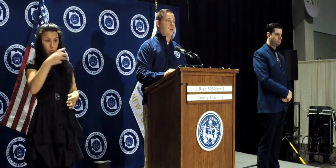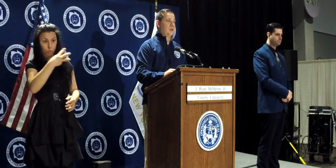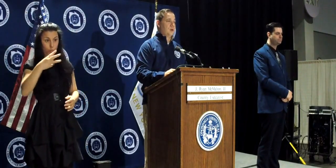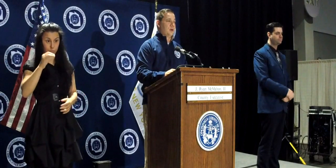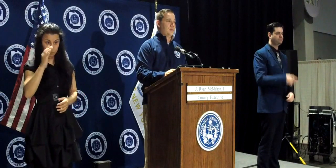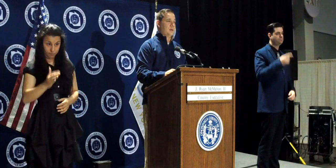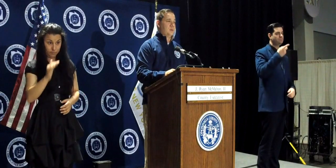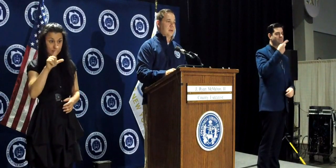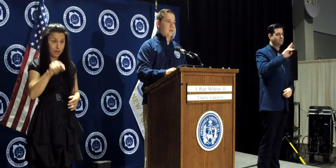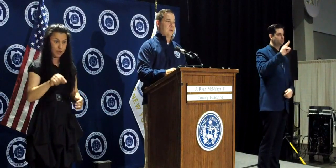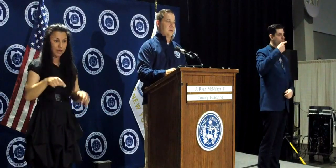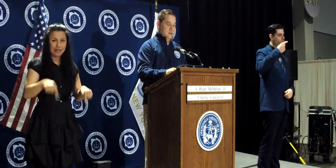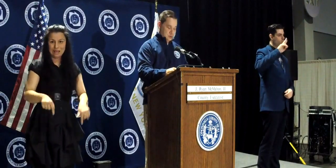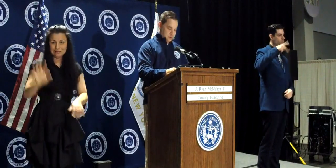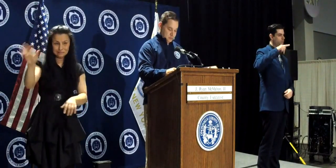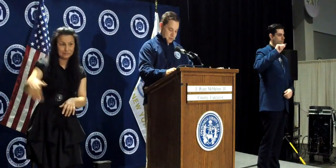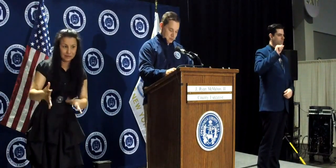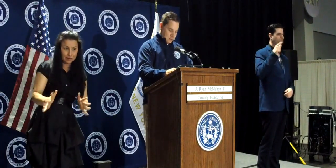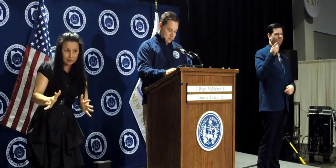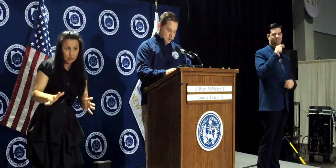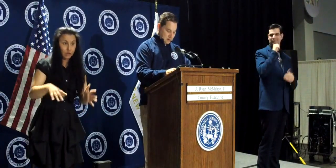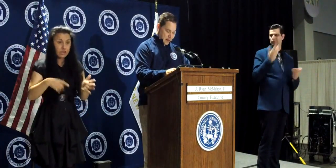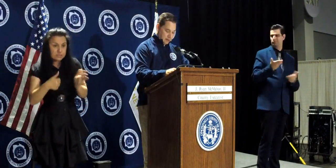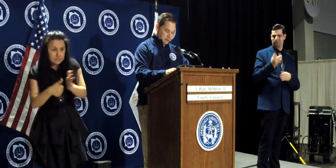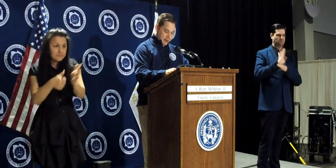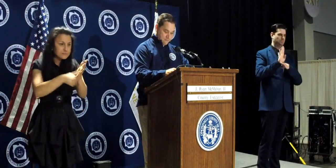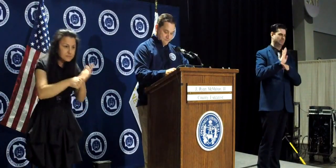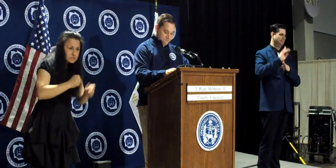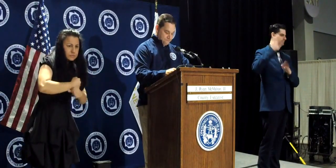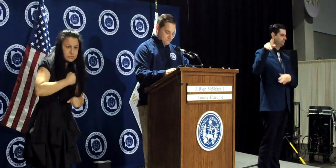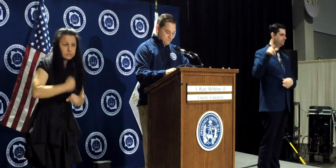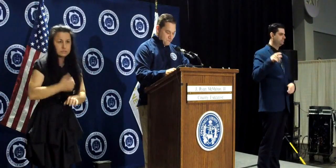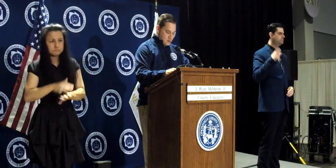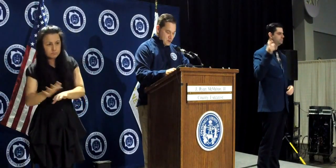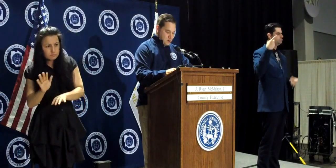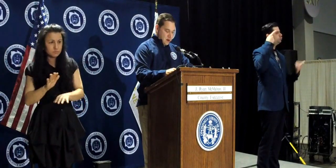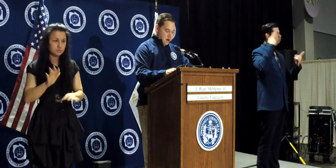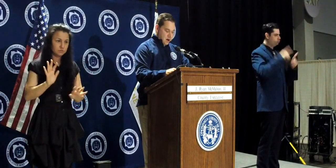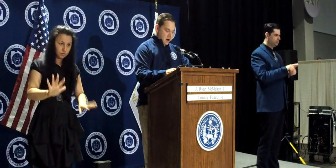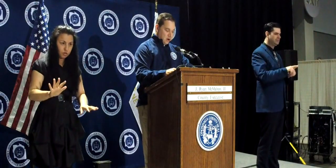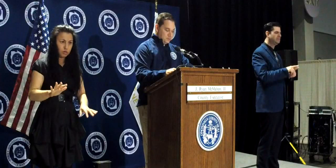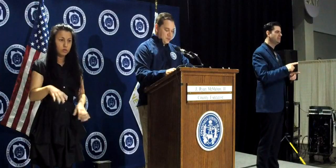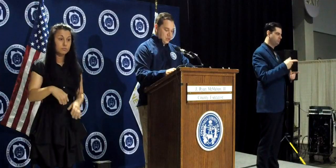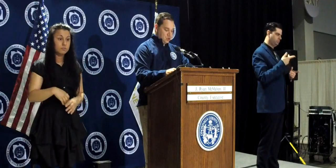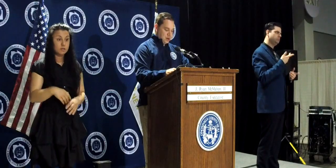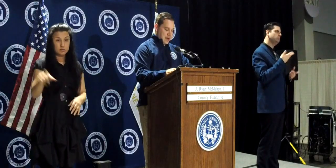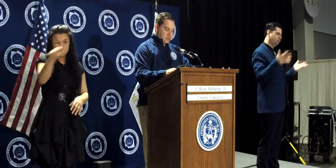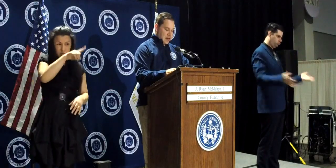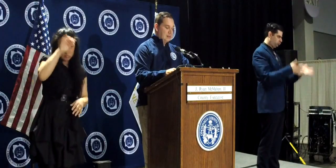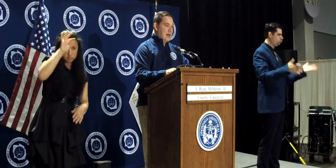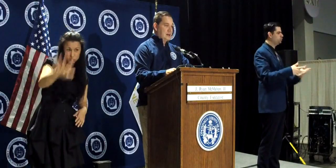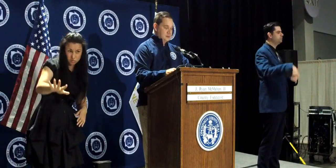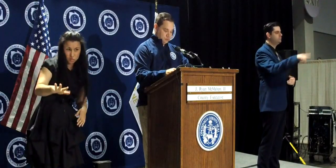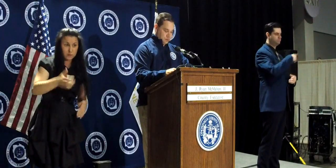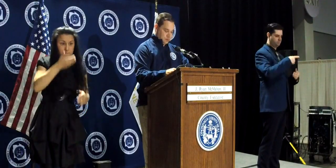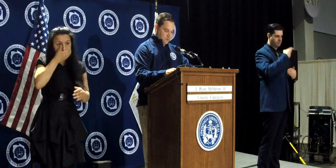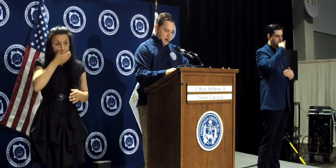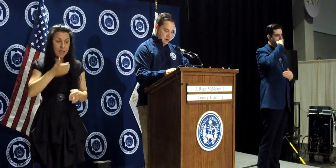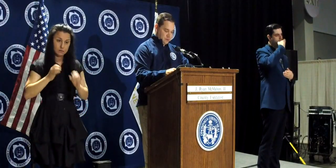in full agreement with that recommendation. She wanted me to highlight that. Our upstate triage